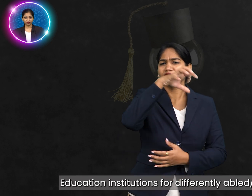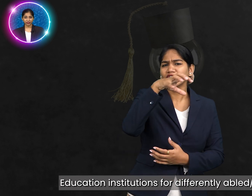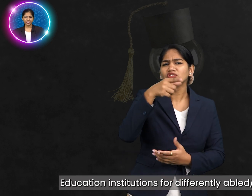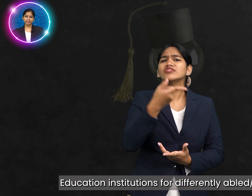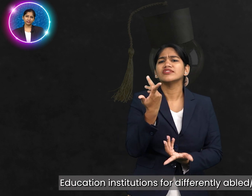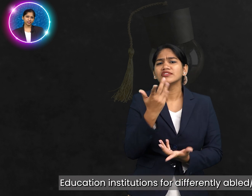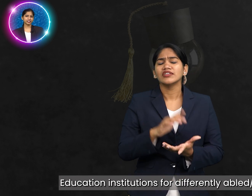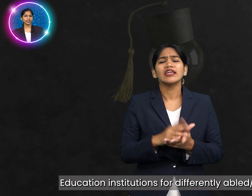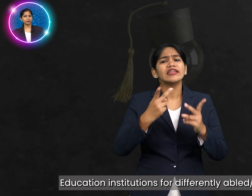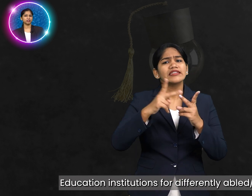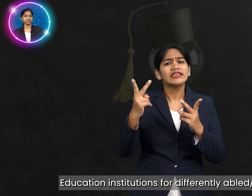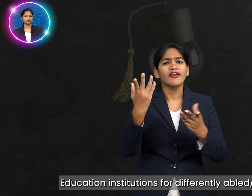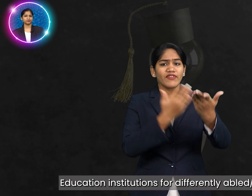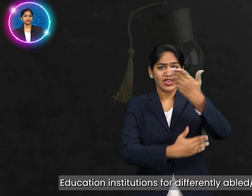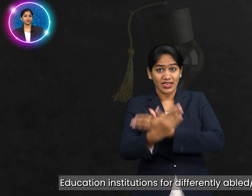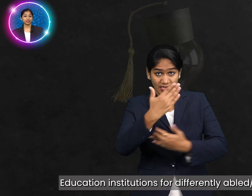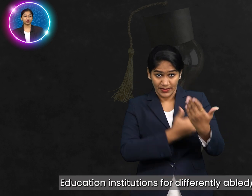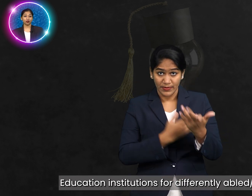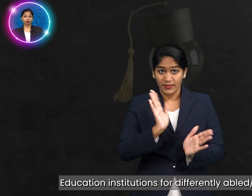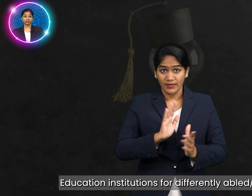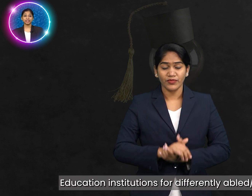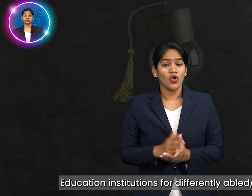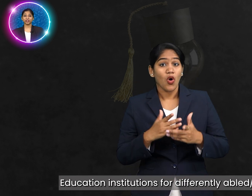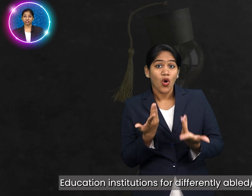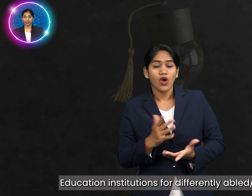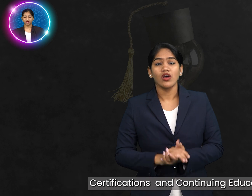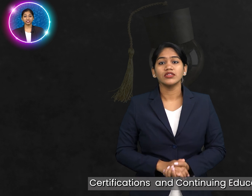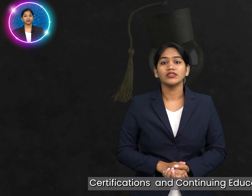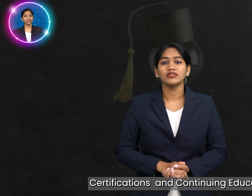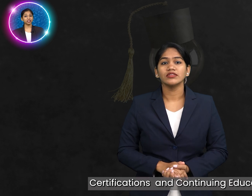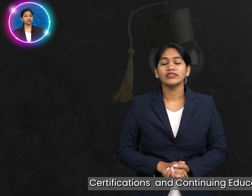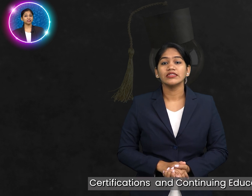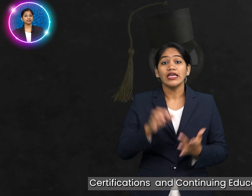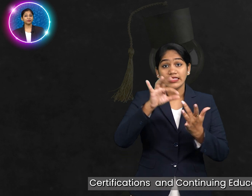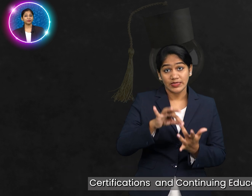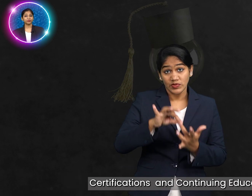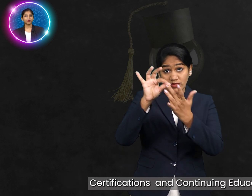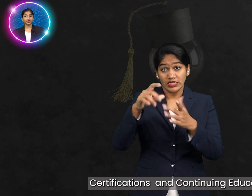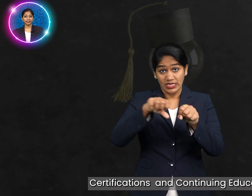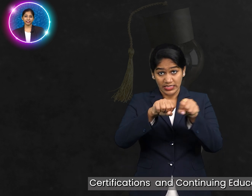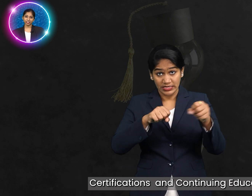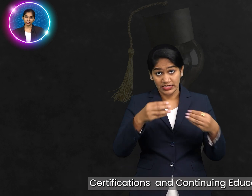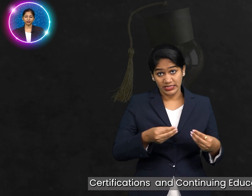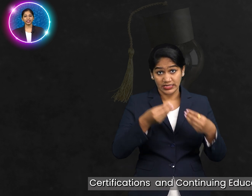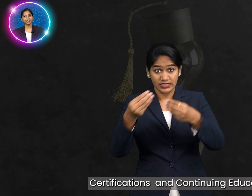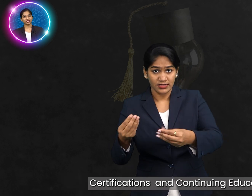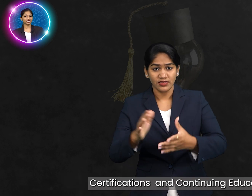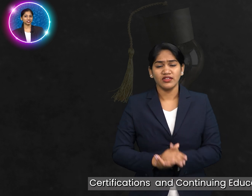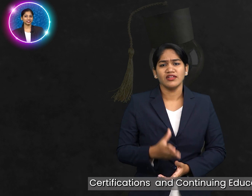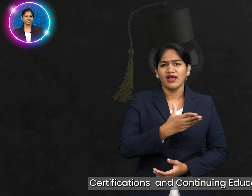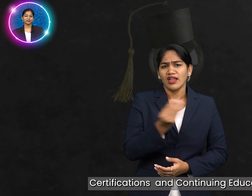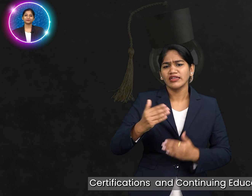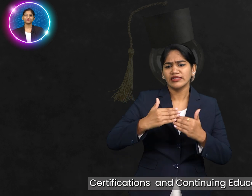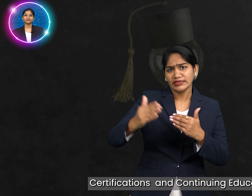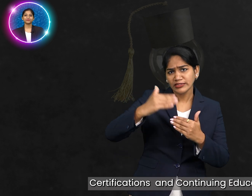for differently abled or specialized certifications and continuing